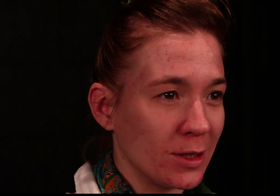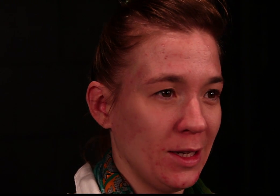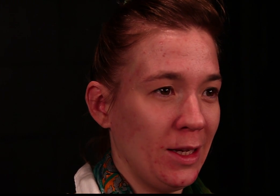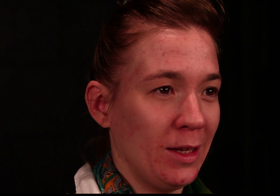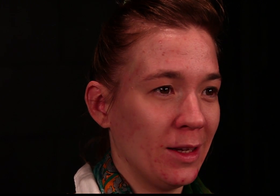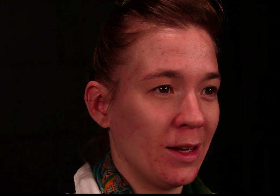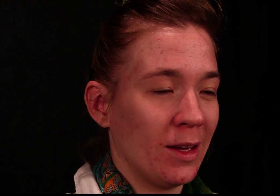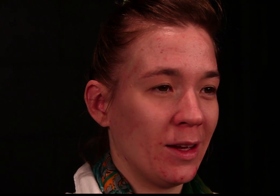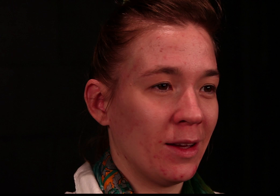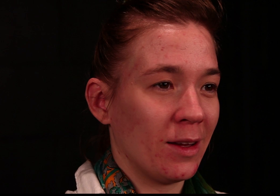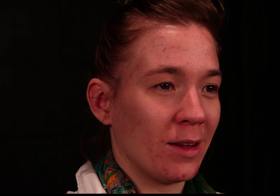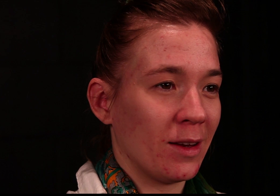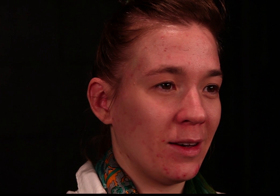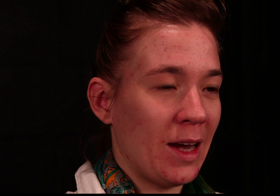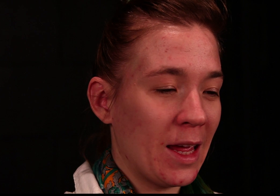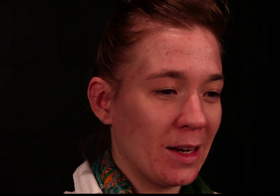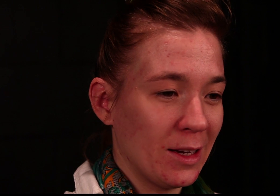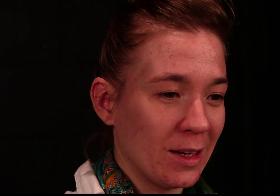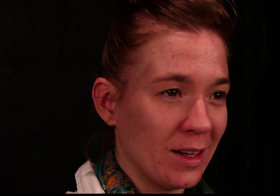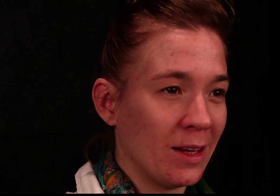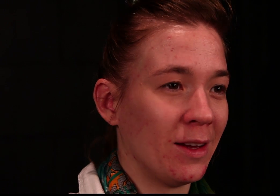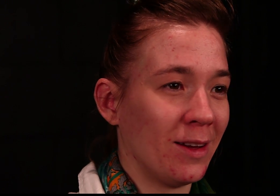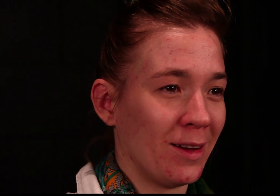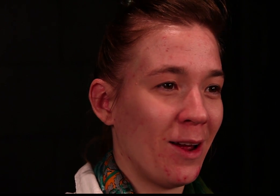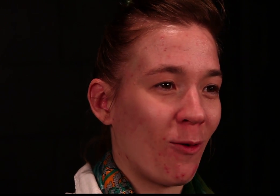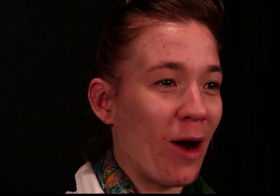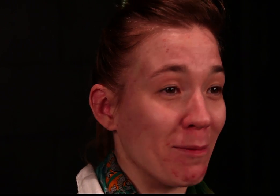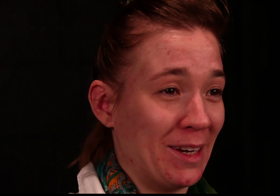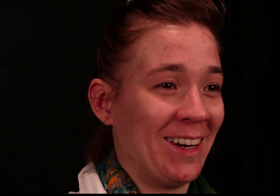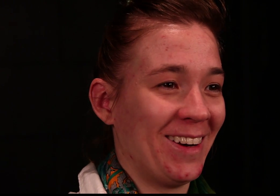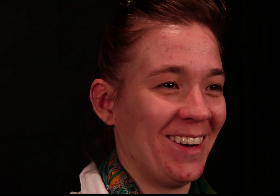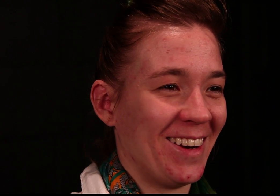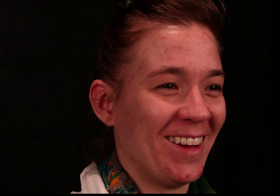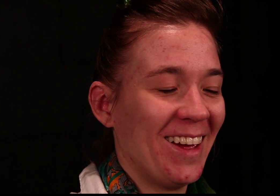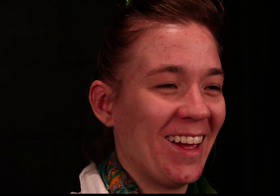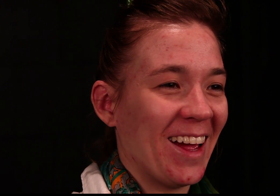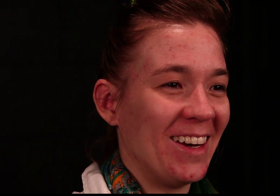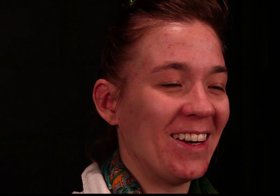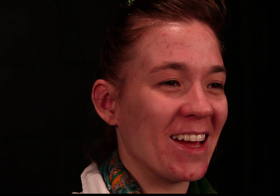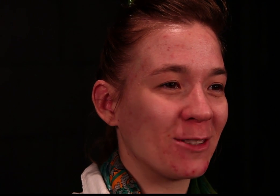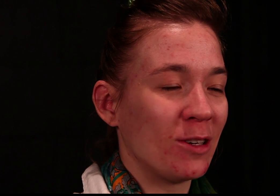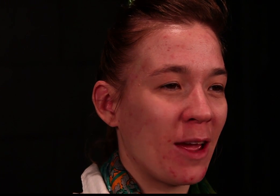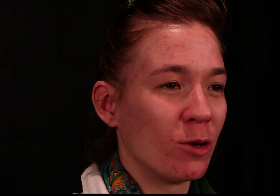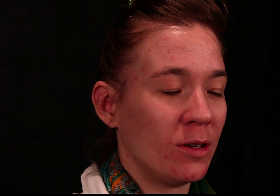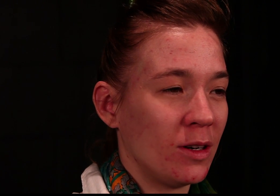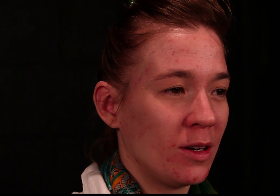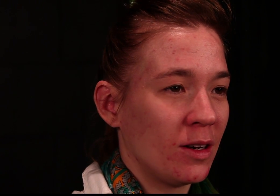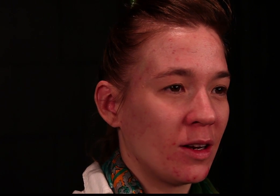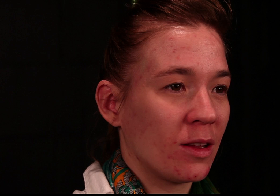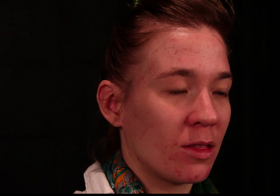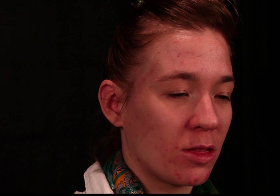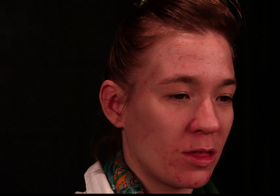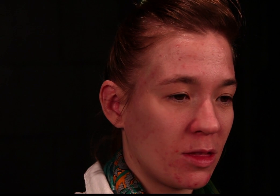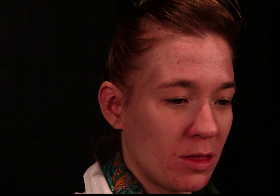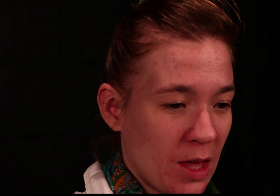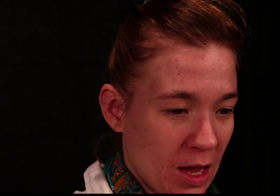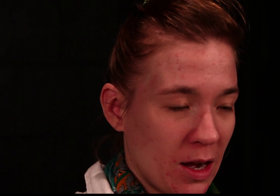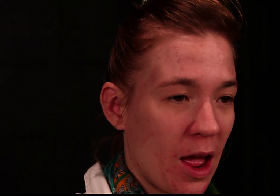skinny naked looking rabbit. And then that's when they would take it out